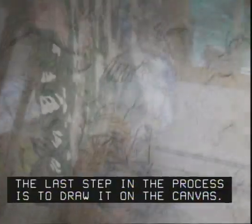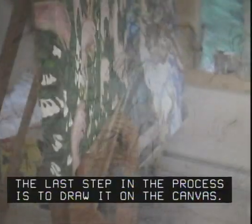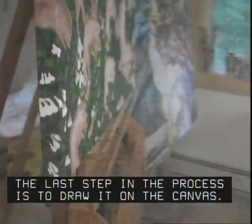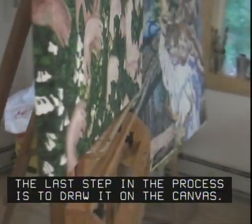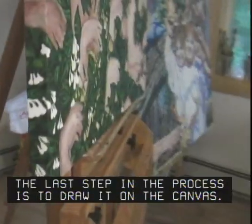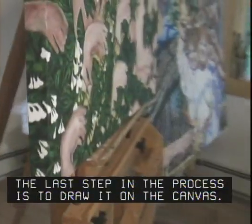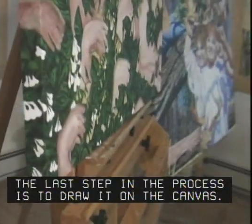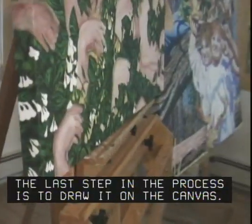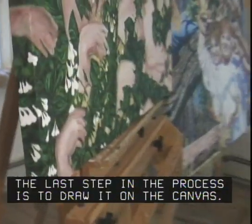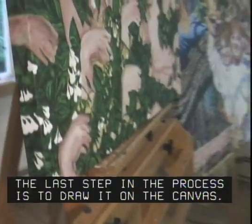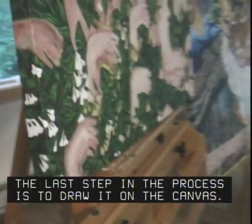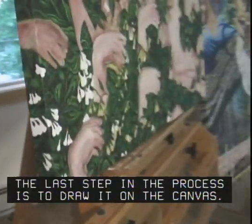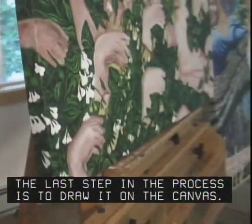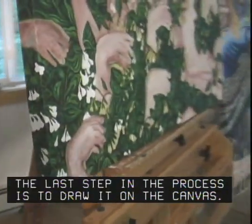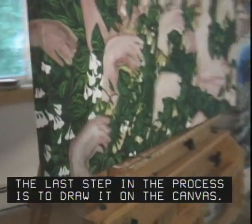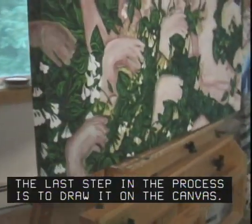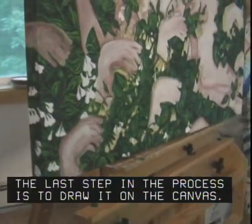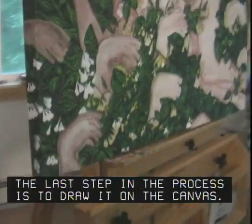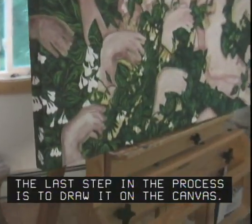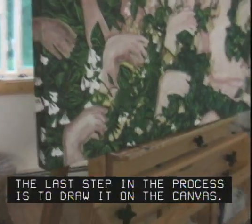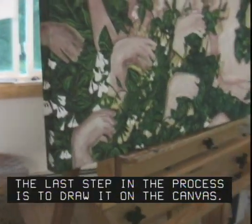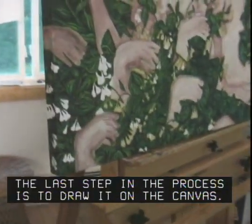The last step in the process is to draw it on the canvas.